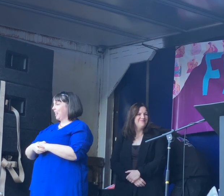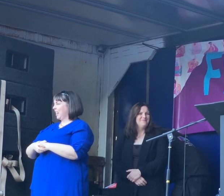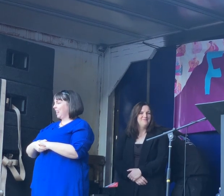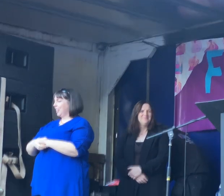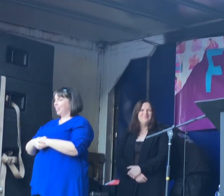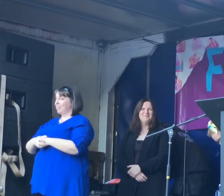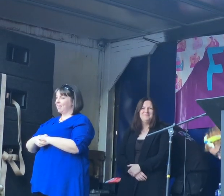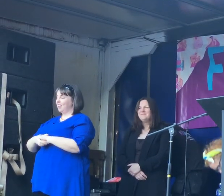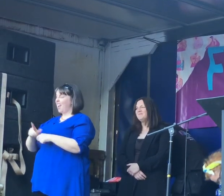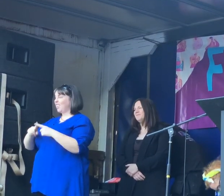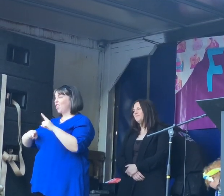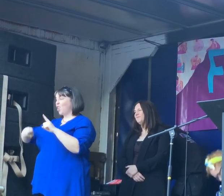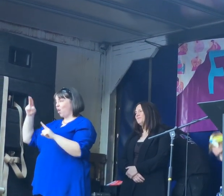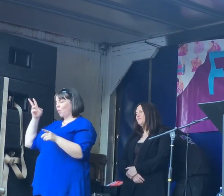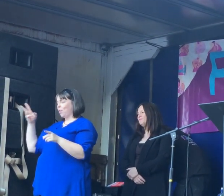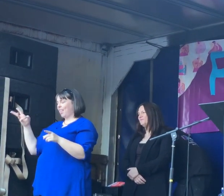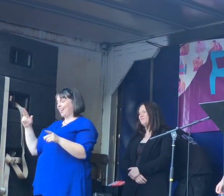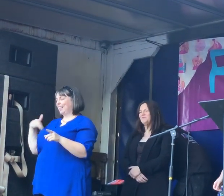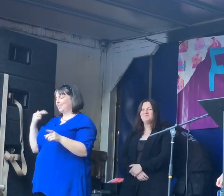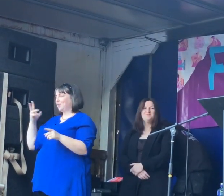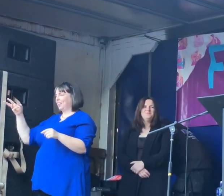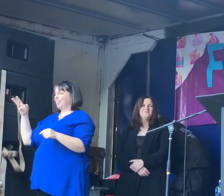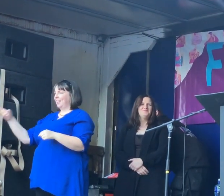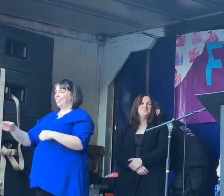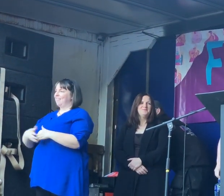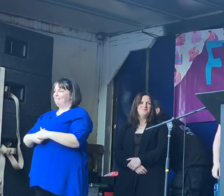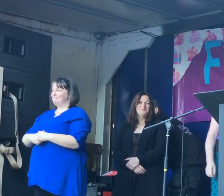And the North will be next.